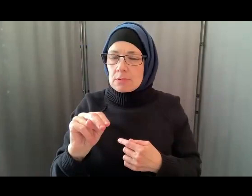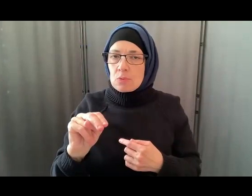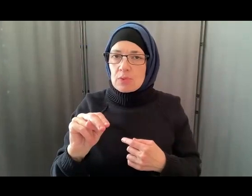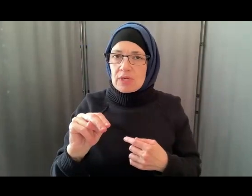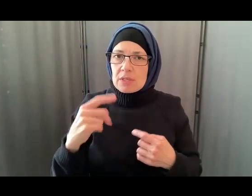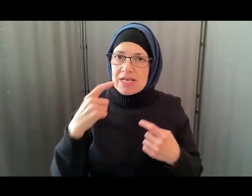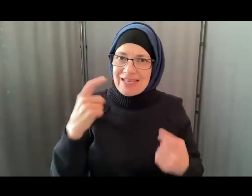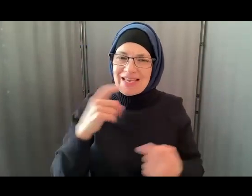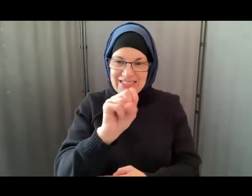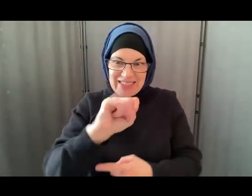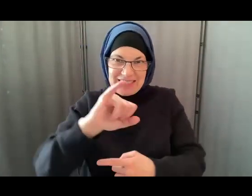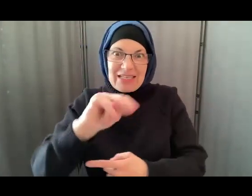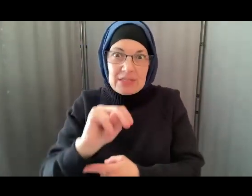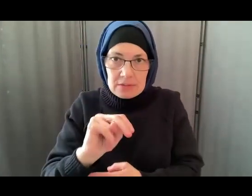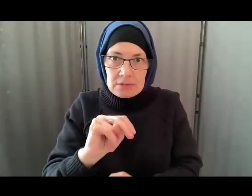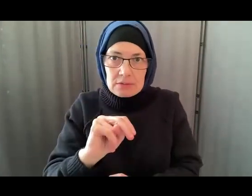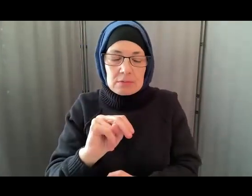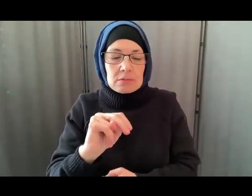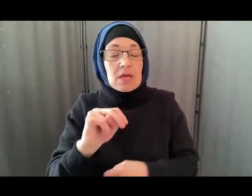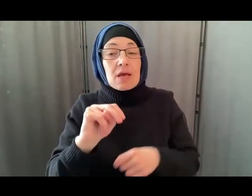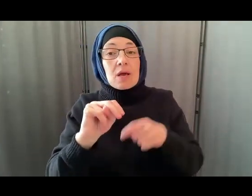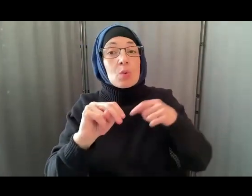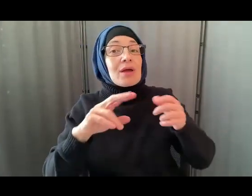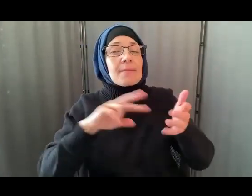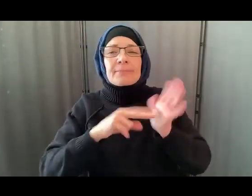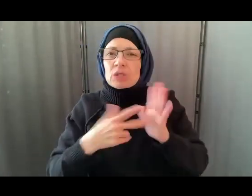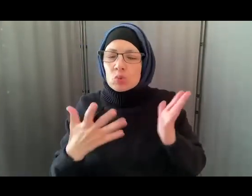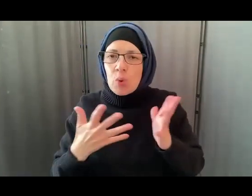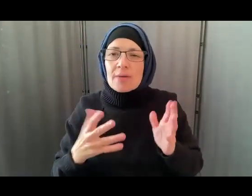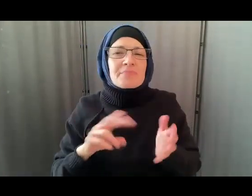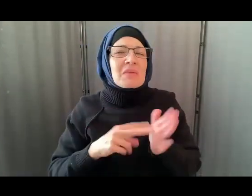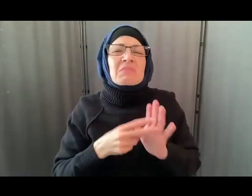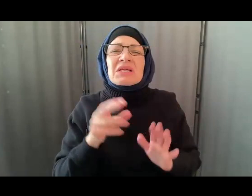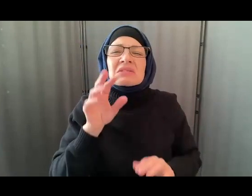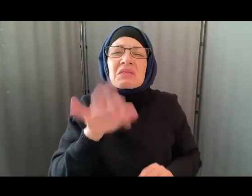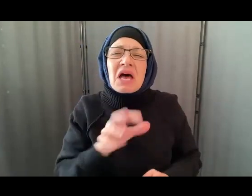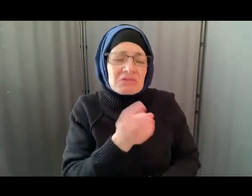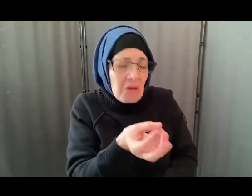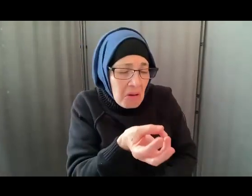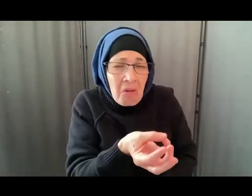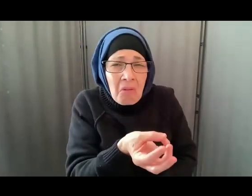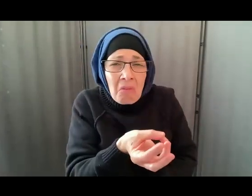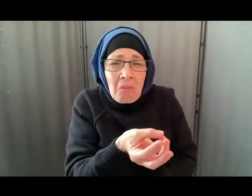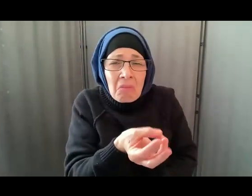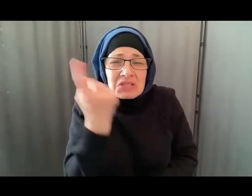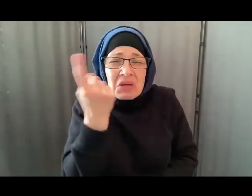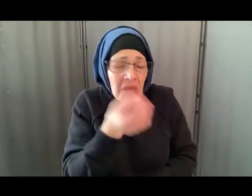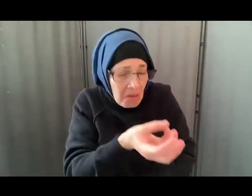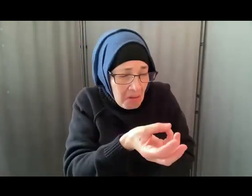it means that it is something so minor that